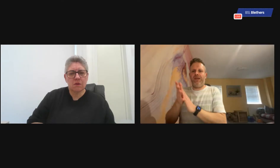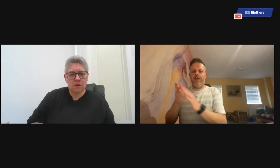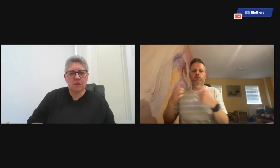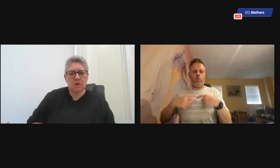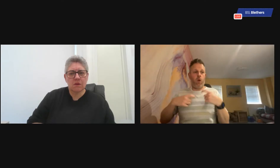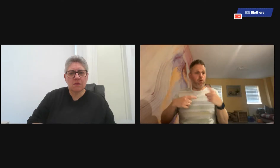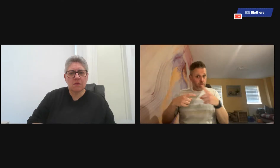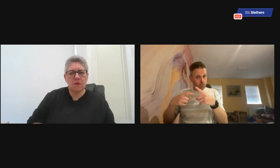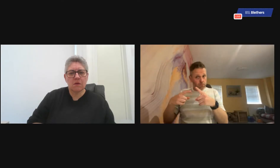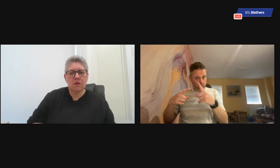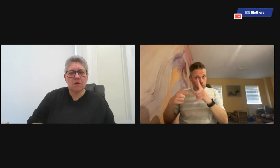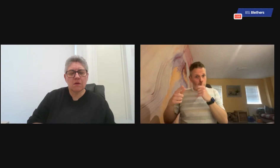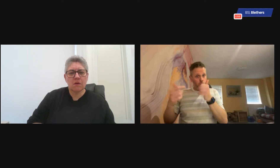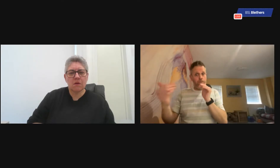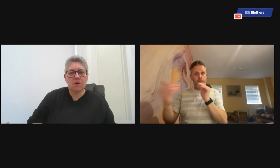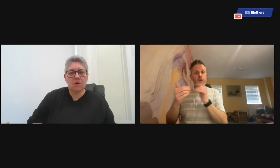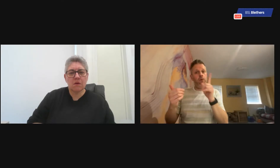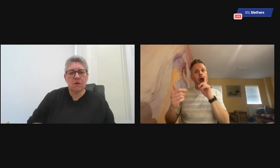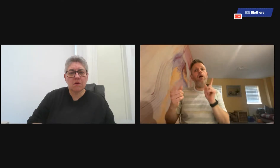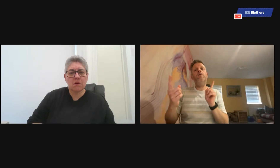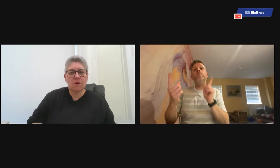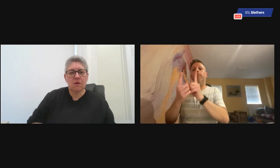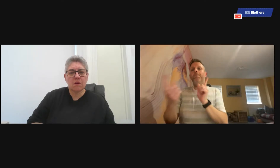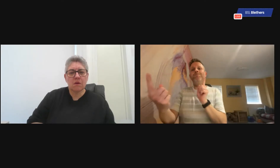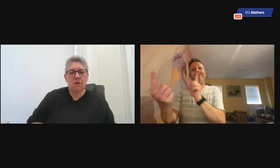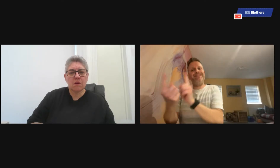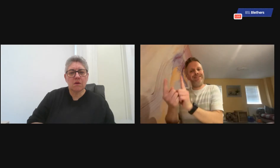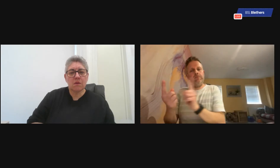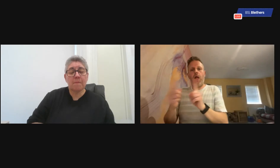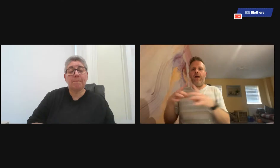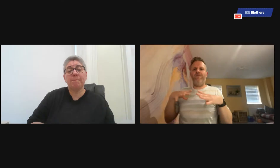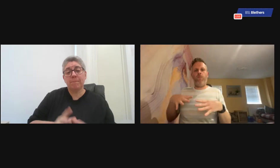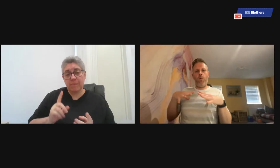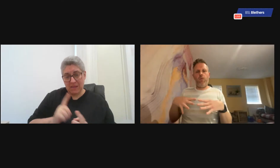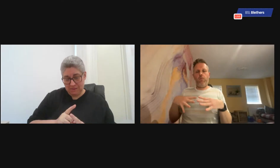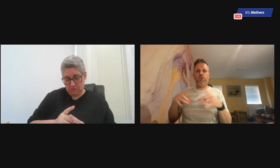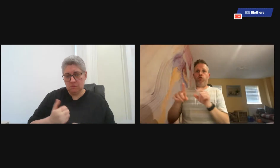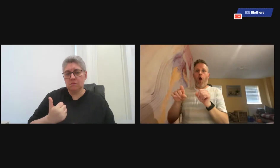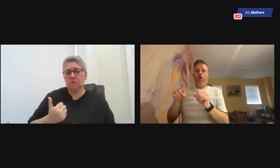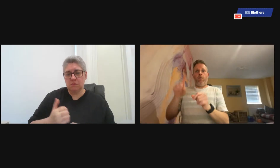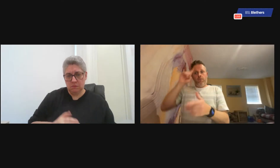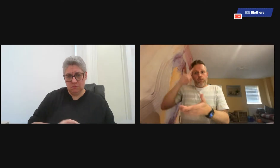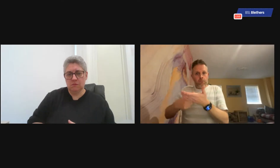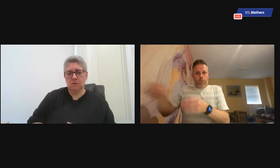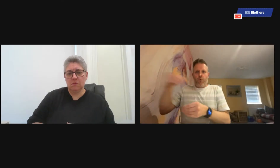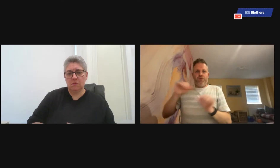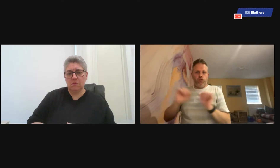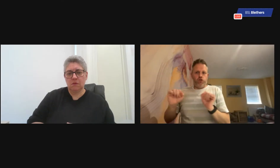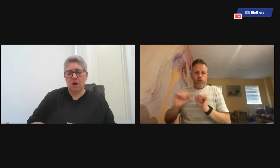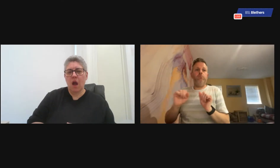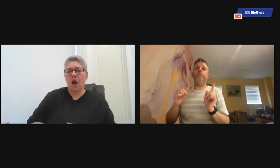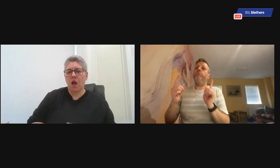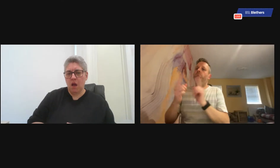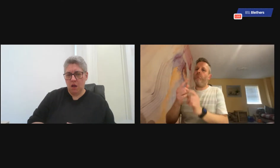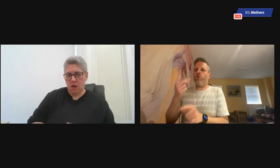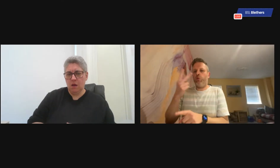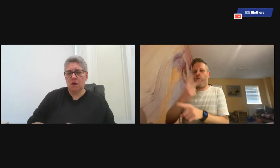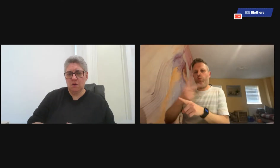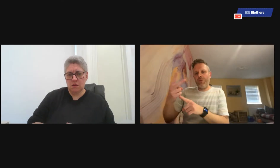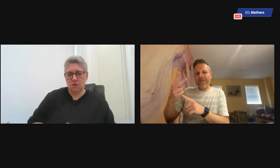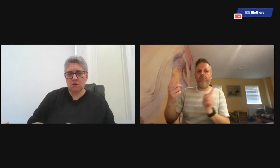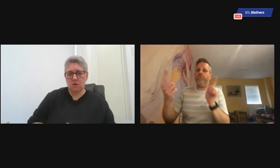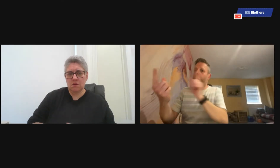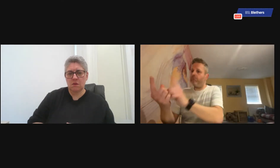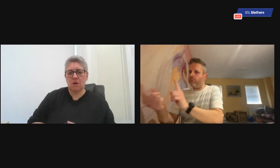monitored? such a long time ago, actually, now. But yeah, I remember when I was matched to the child, I think we informally